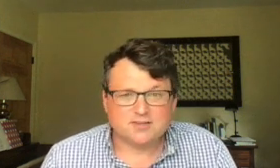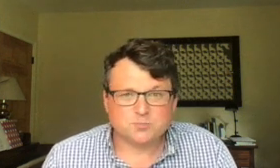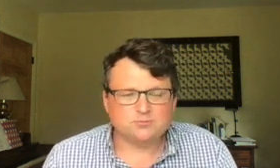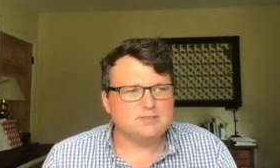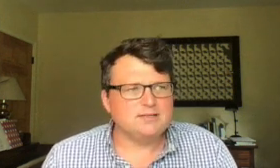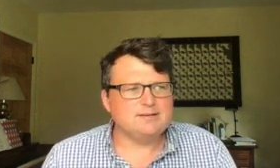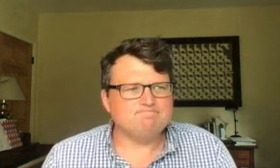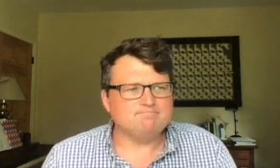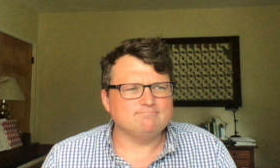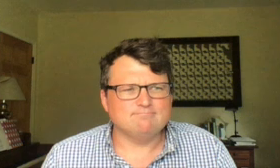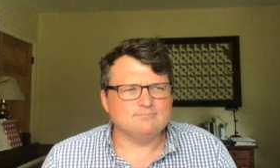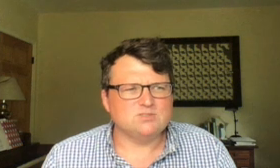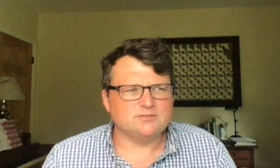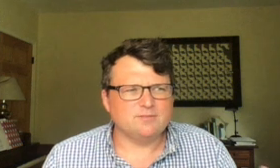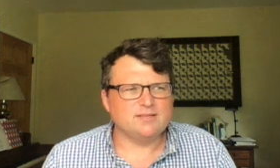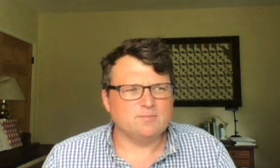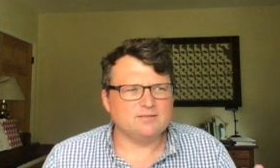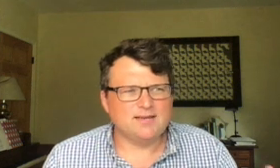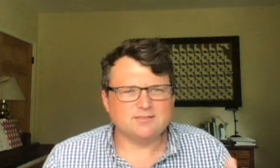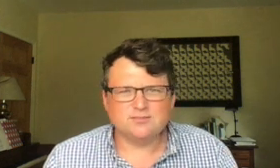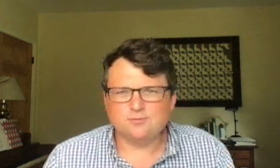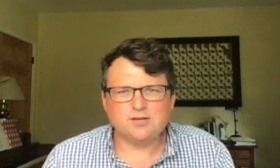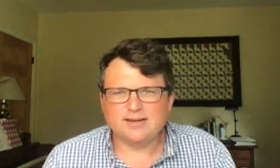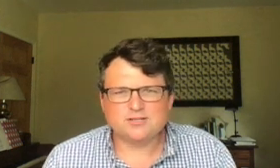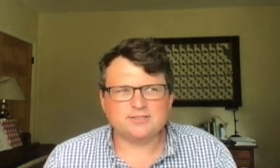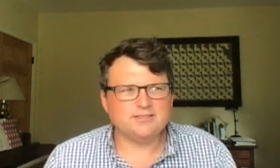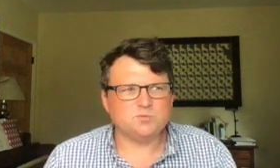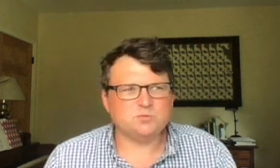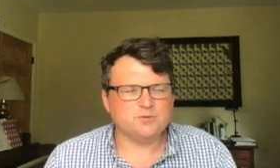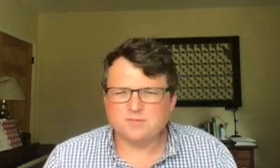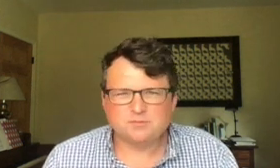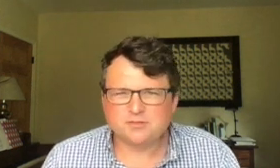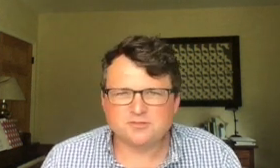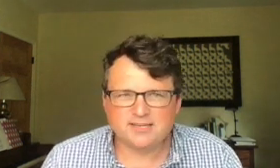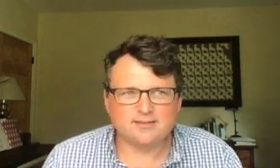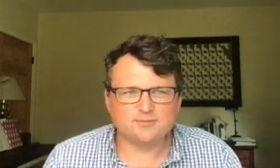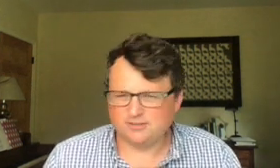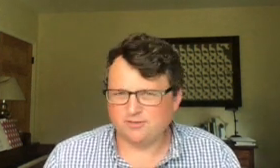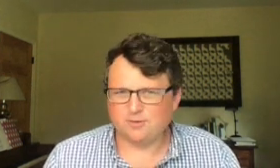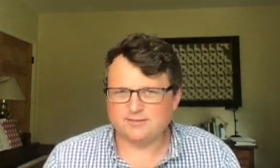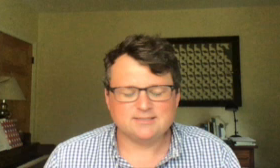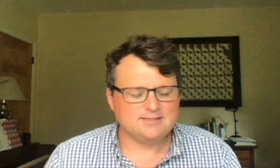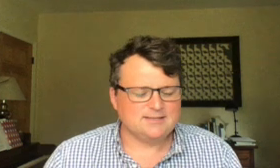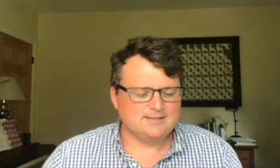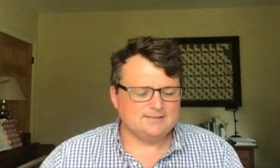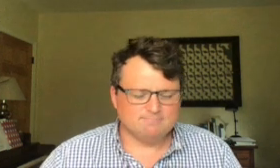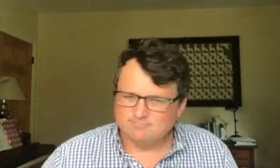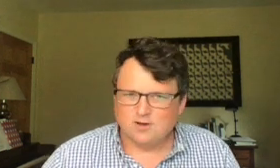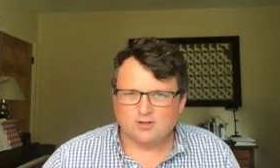gospel, something about the essence of who God actually is, which we wouldn't be able to understand fully otherwise. All to